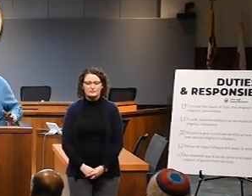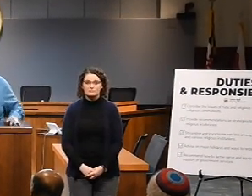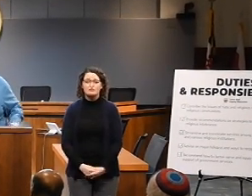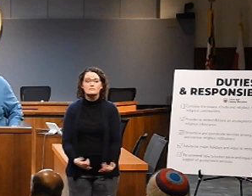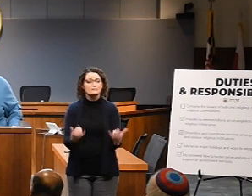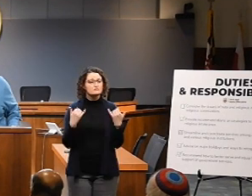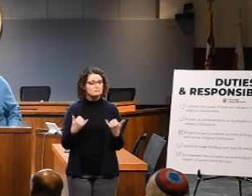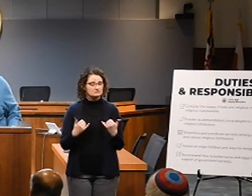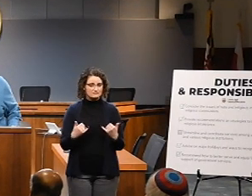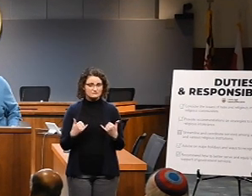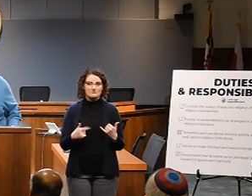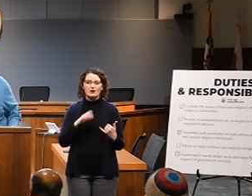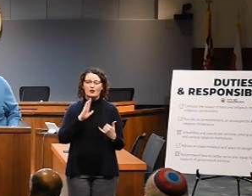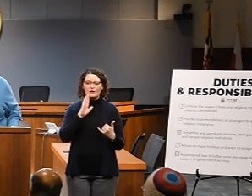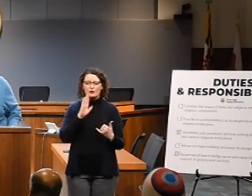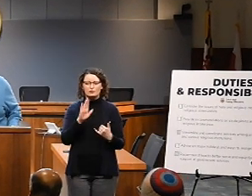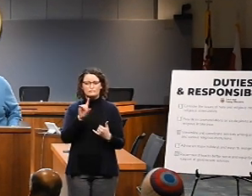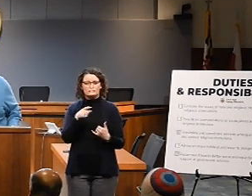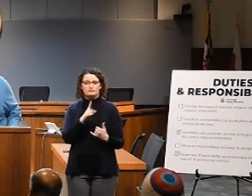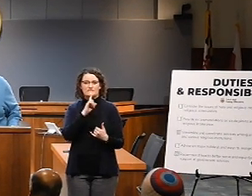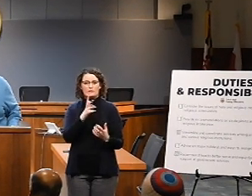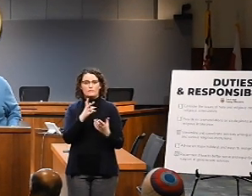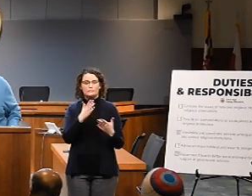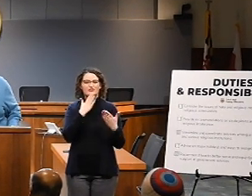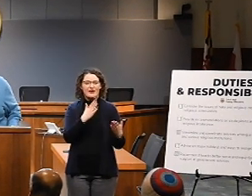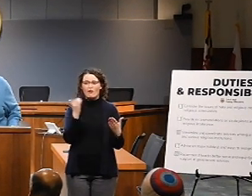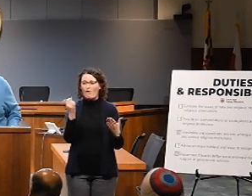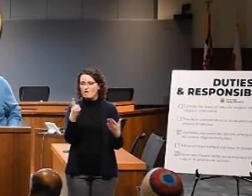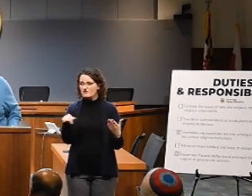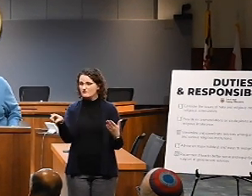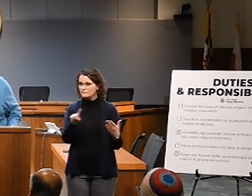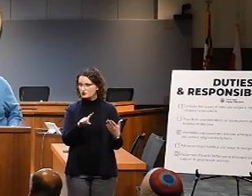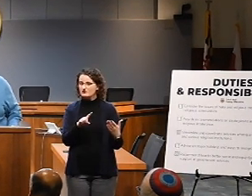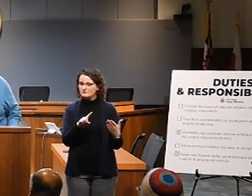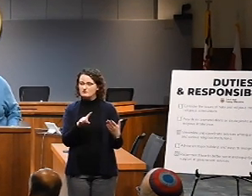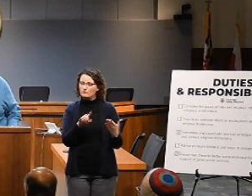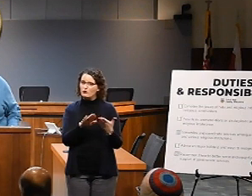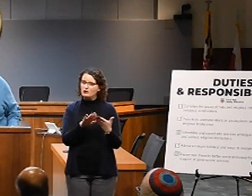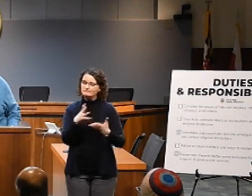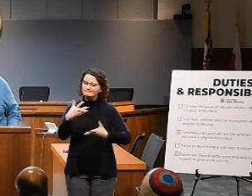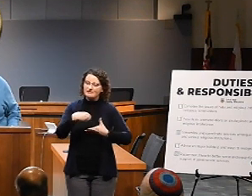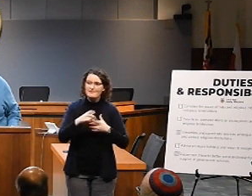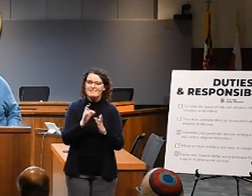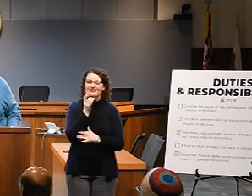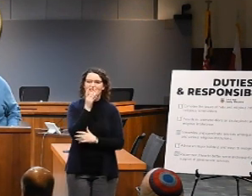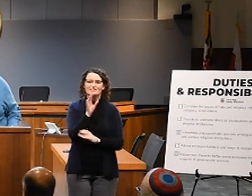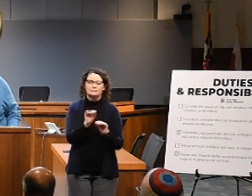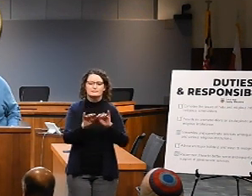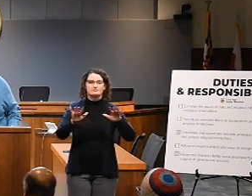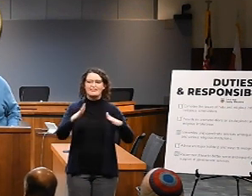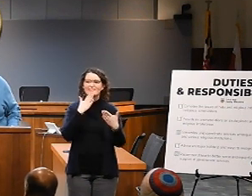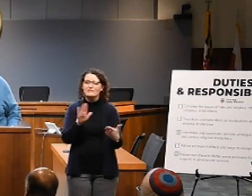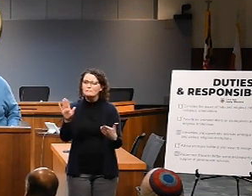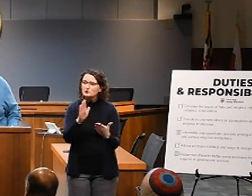At this time, I would just personally like to thank all of you. I thank all of you for being light. Thank all of you for your service. Thank you